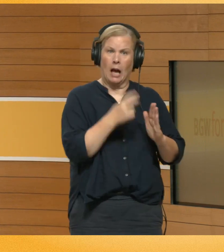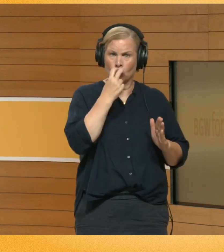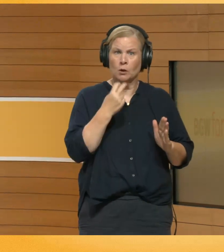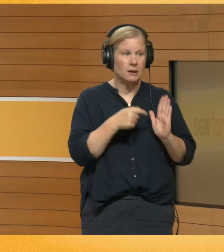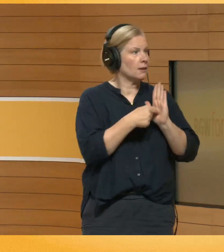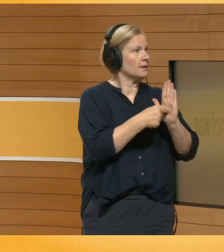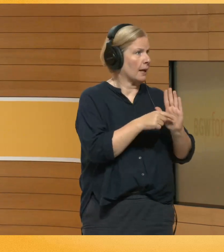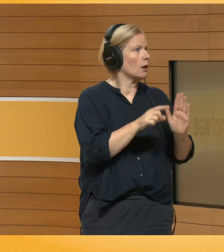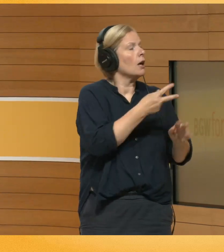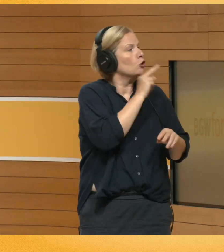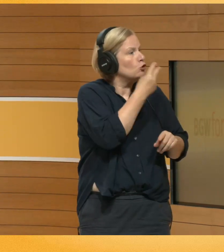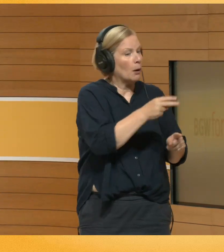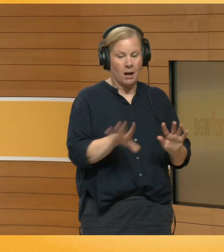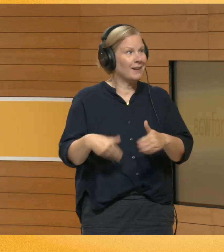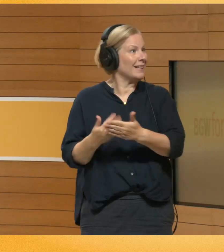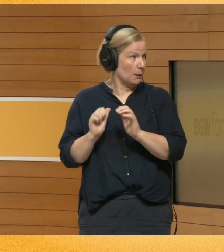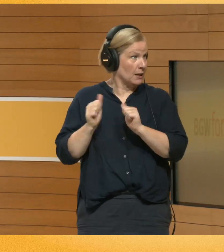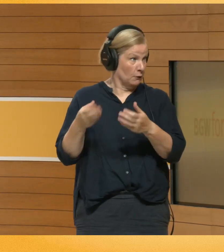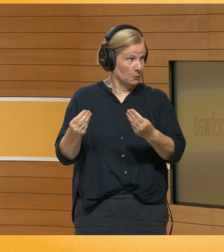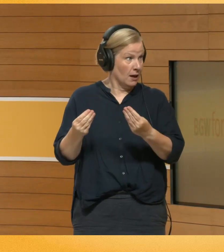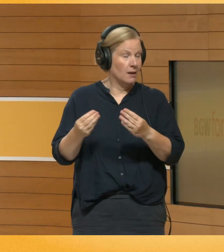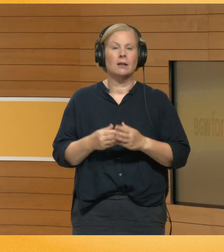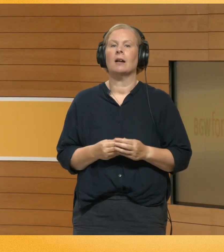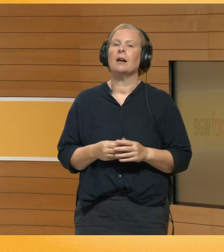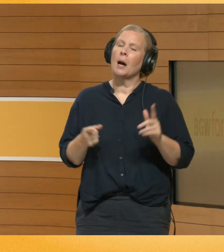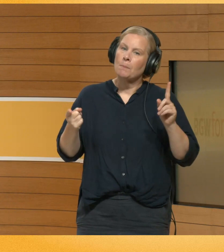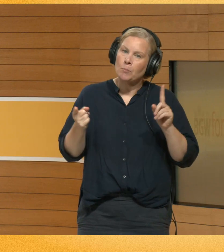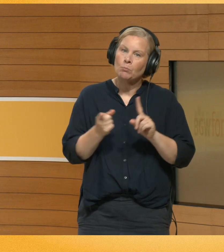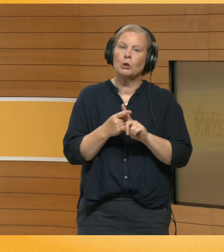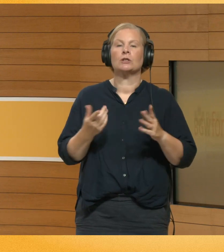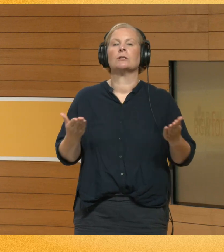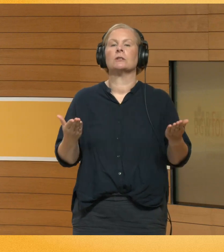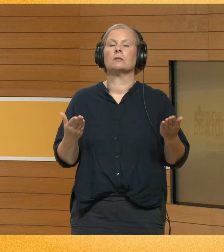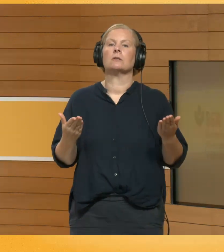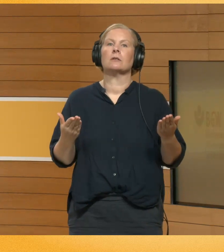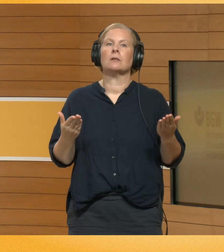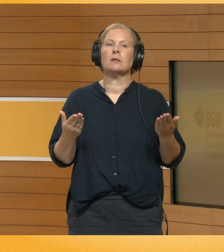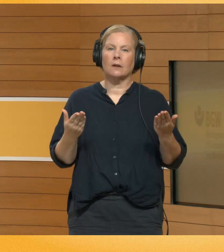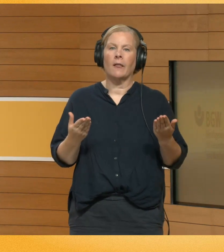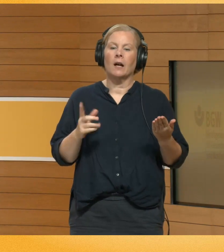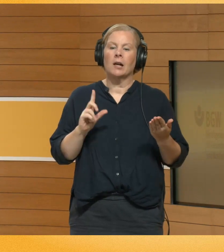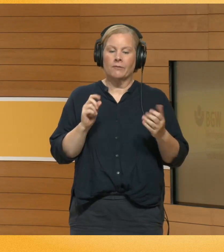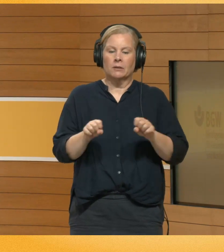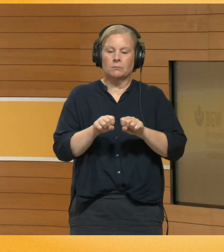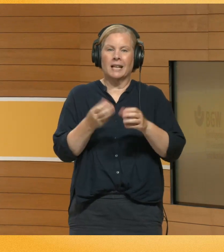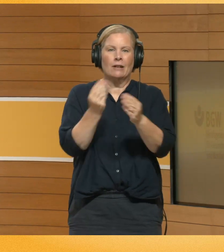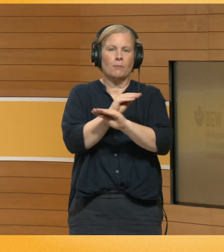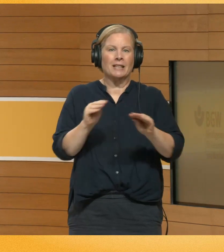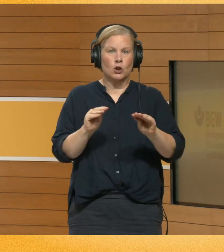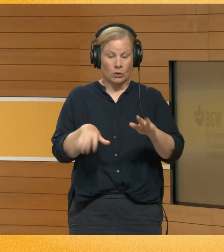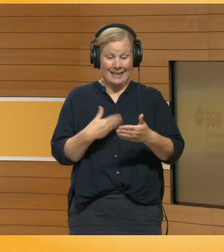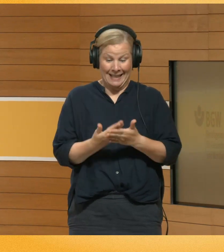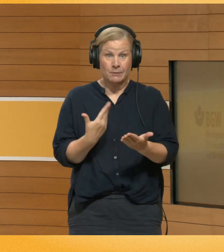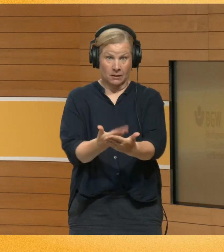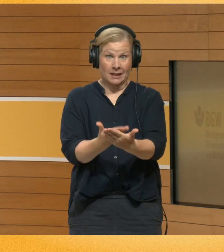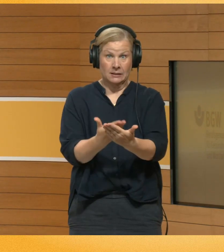task. So we try to even get into the hospitals bottom-up, with a bottom-up approach,